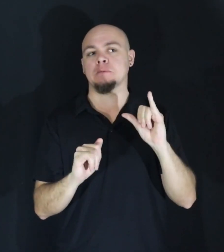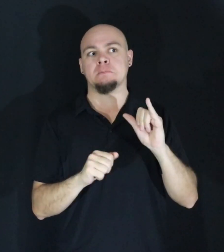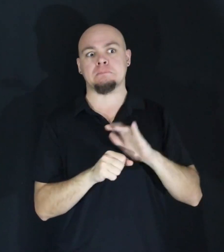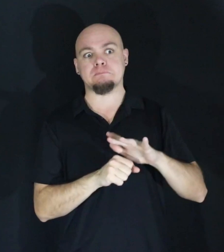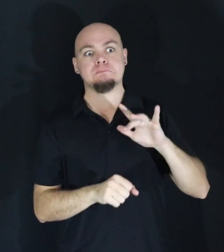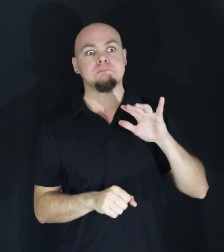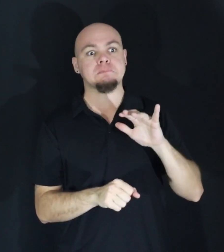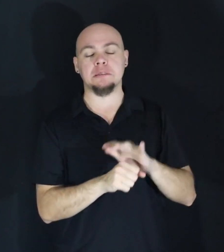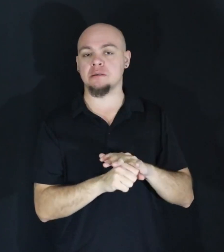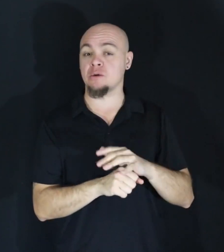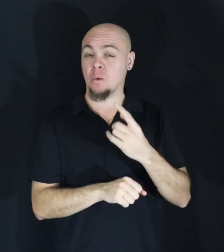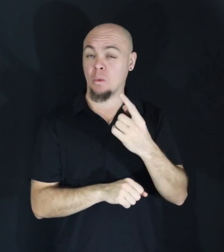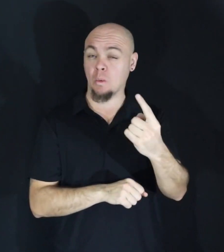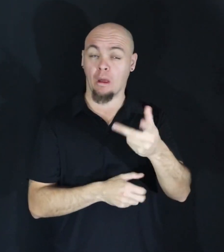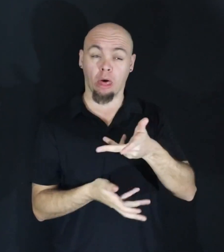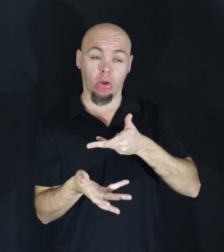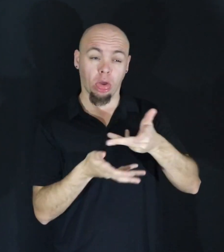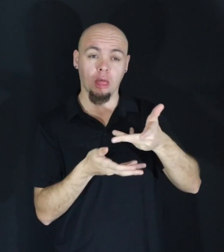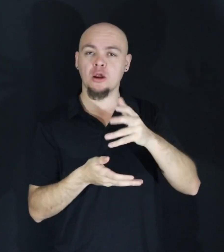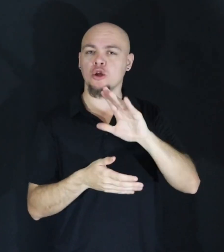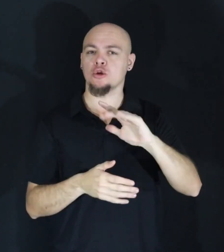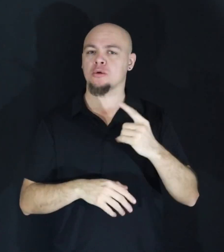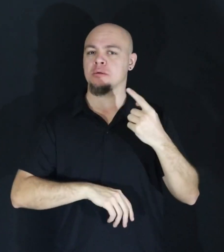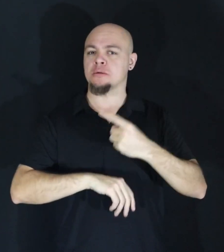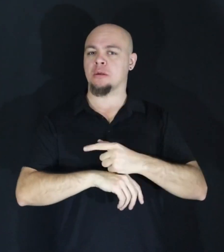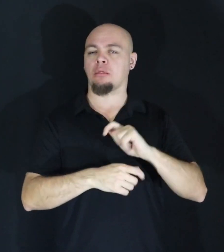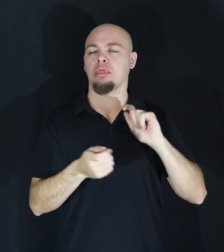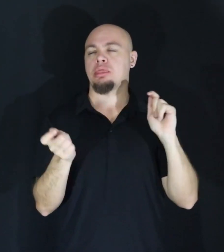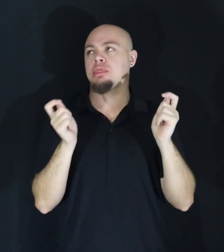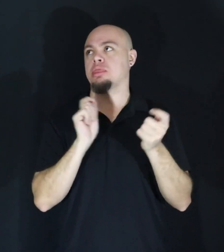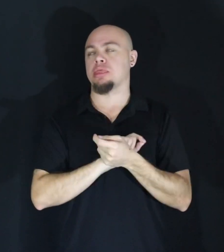single interaction changed your entire day?